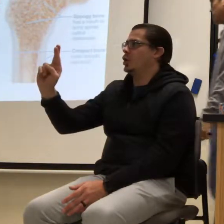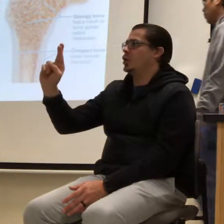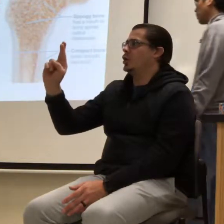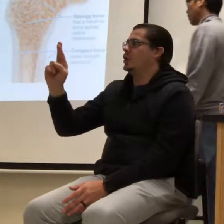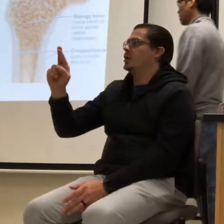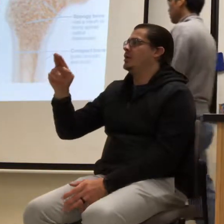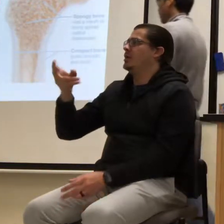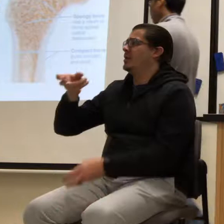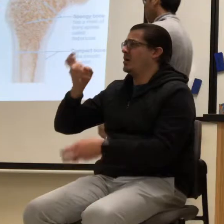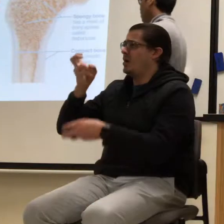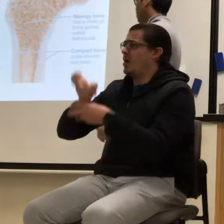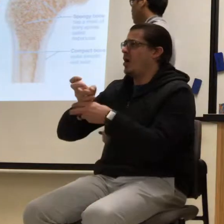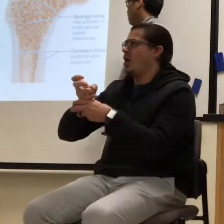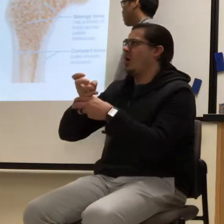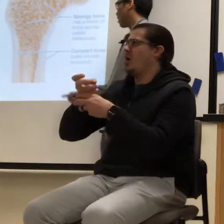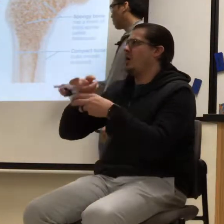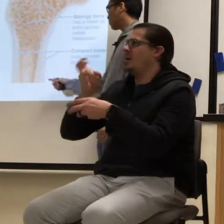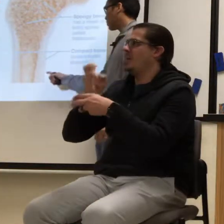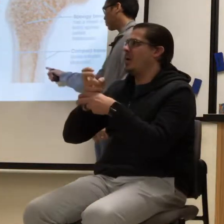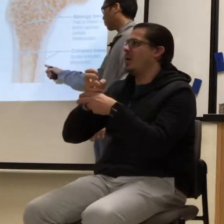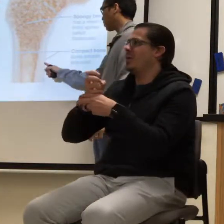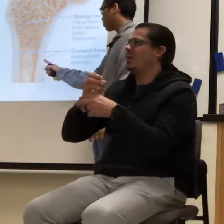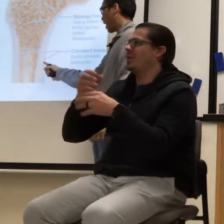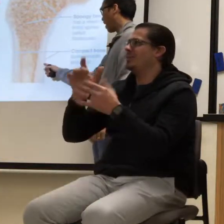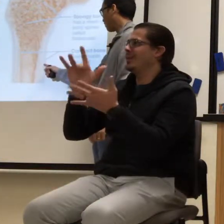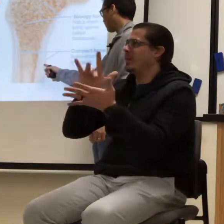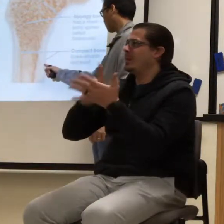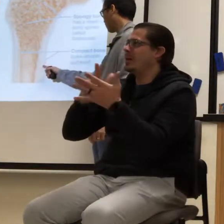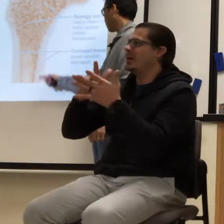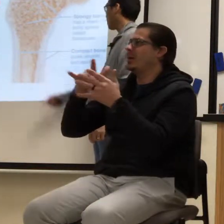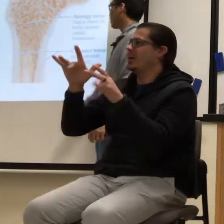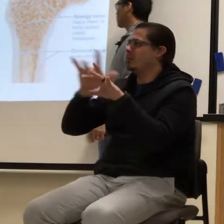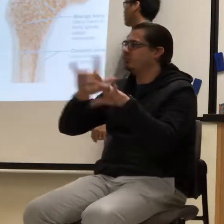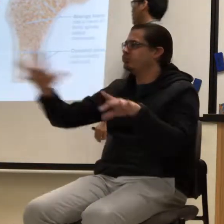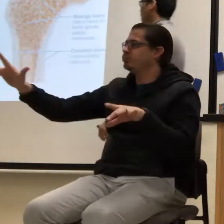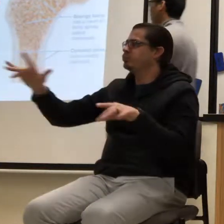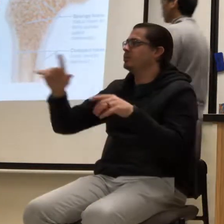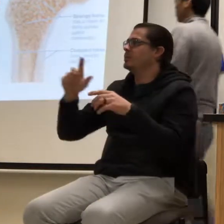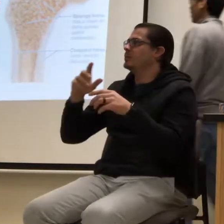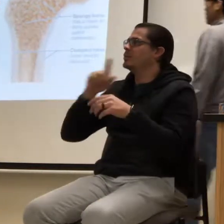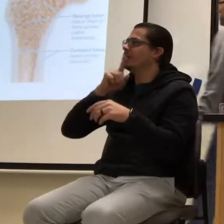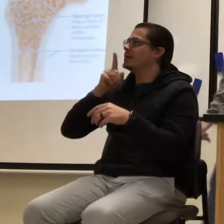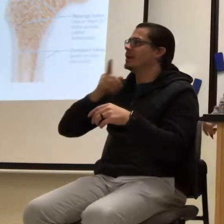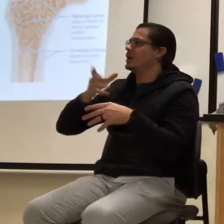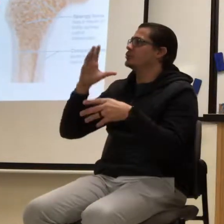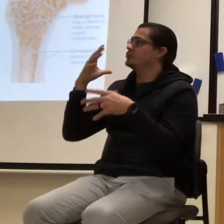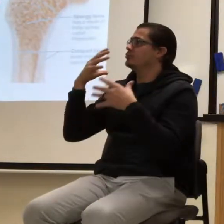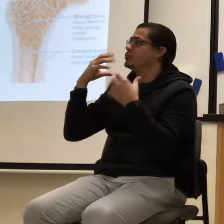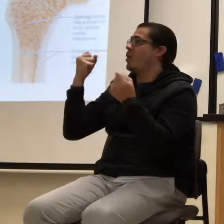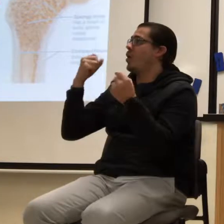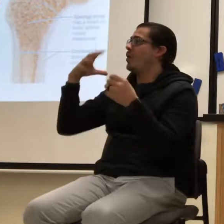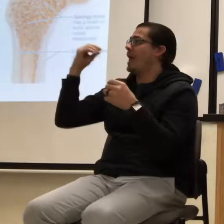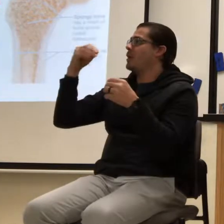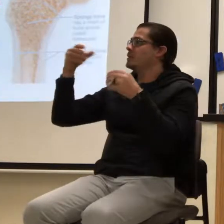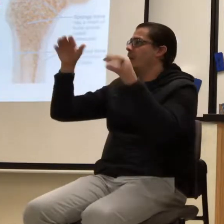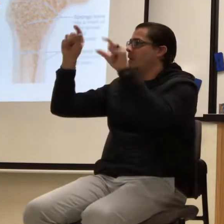out in the middle and is a very sturdy shaft. But I keep telling you this,